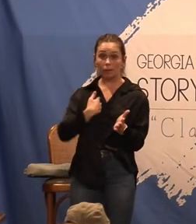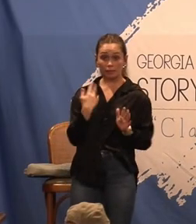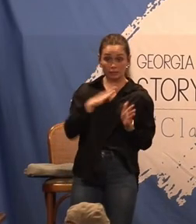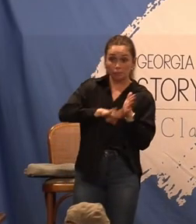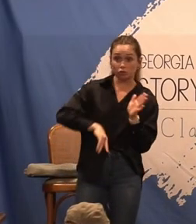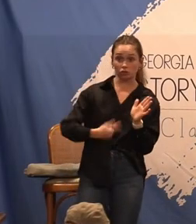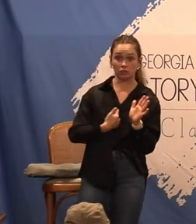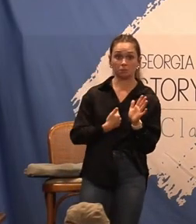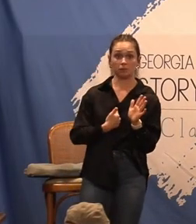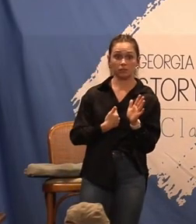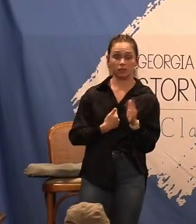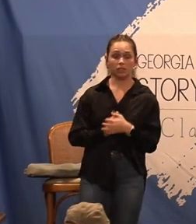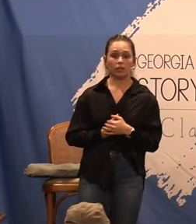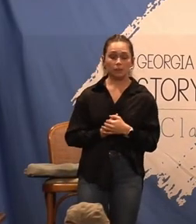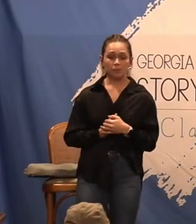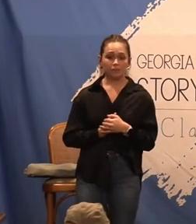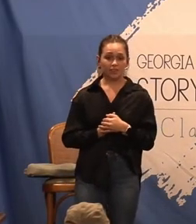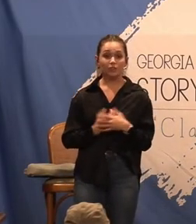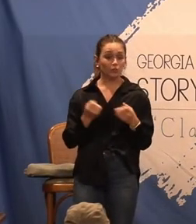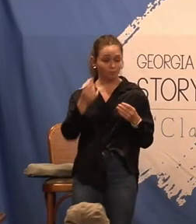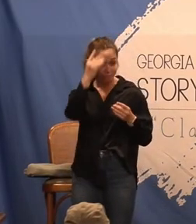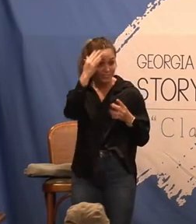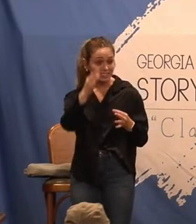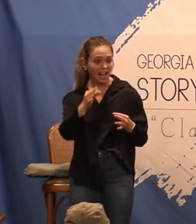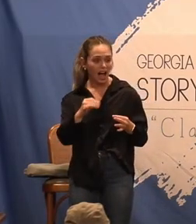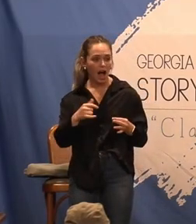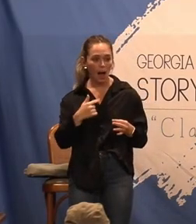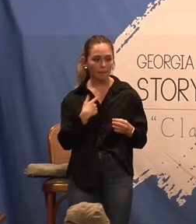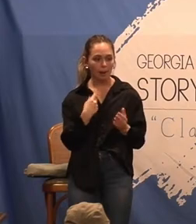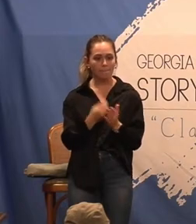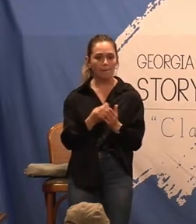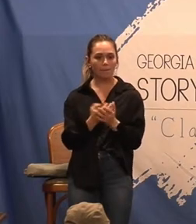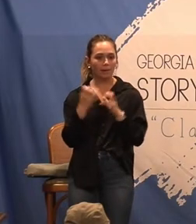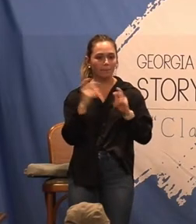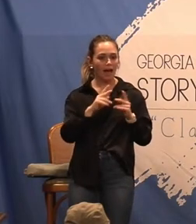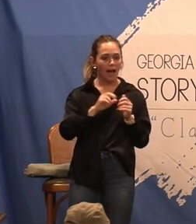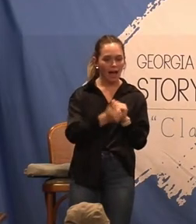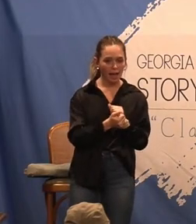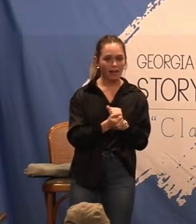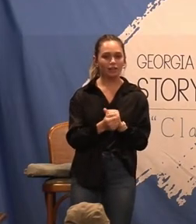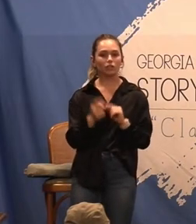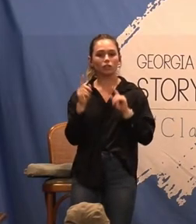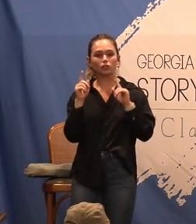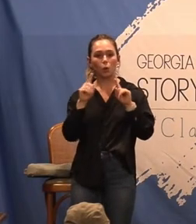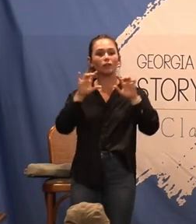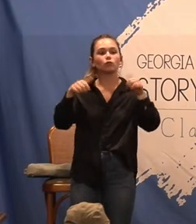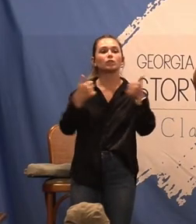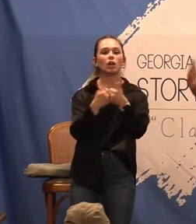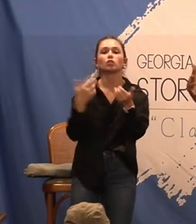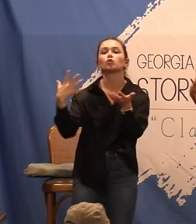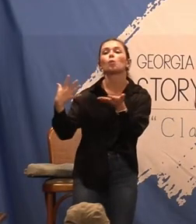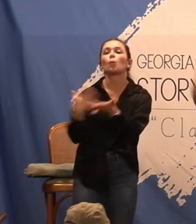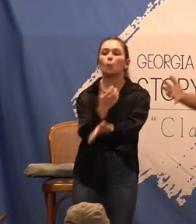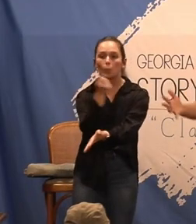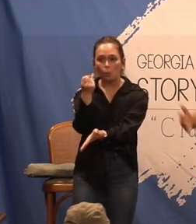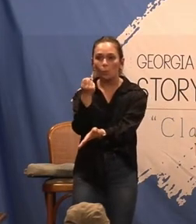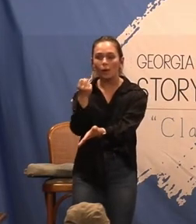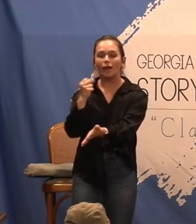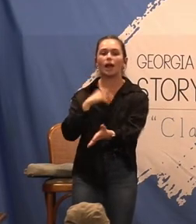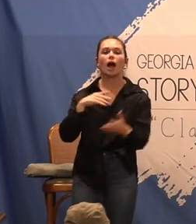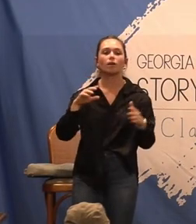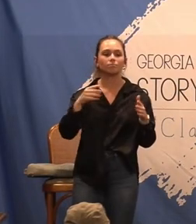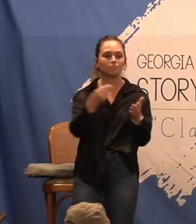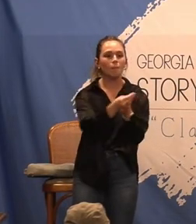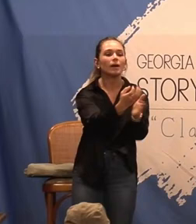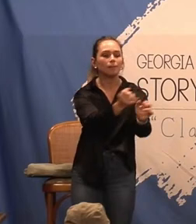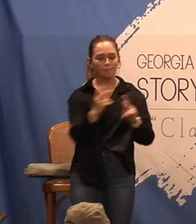cheap. So I decided I'm going to get my money back by going to a contest and win the contest and get my money